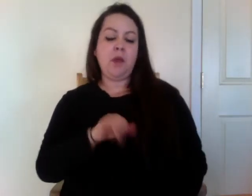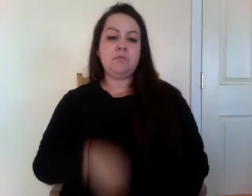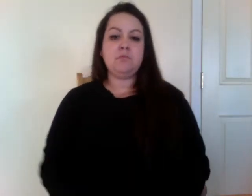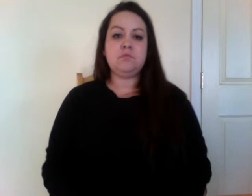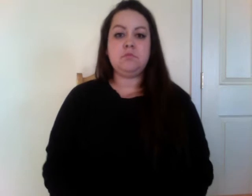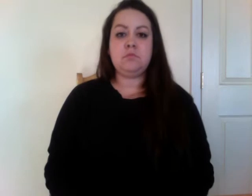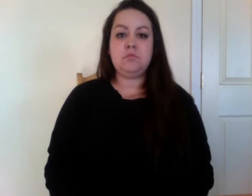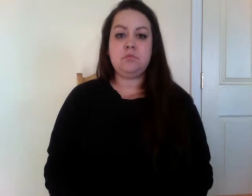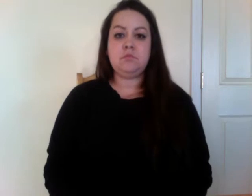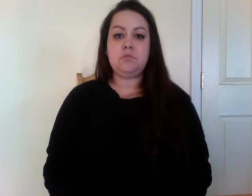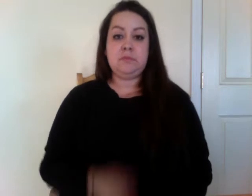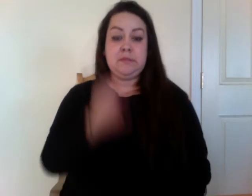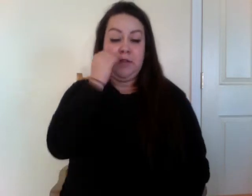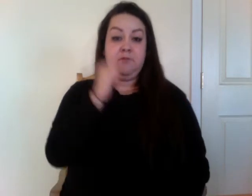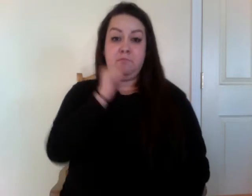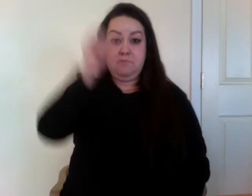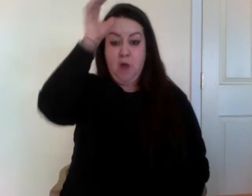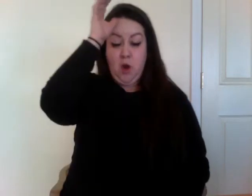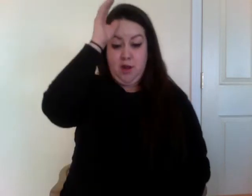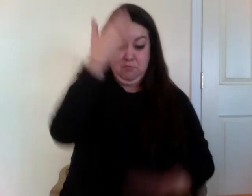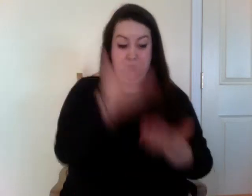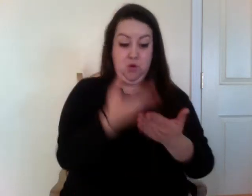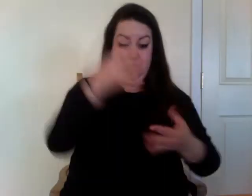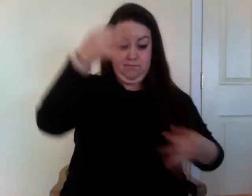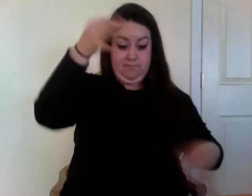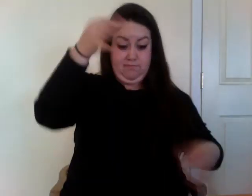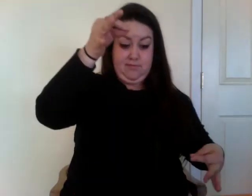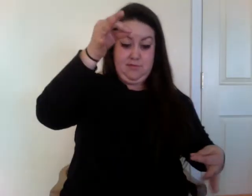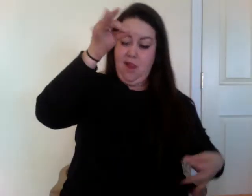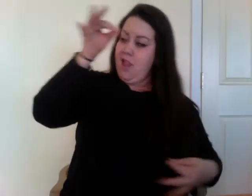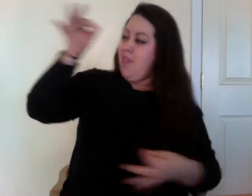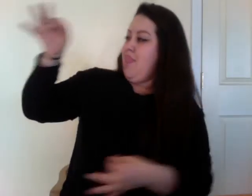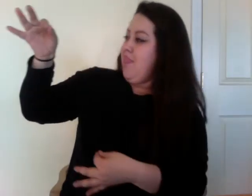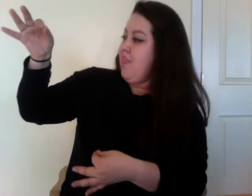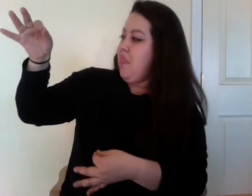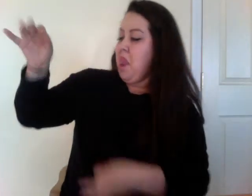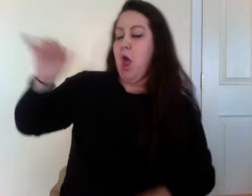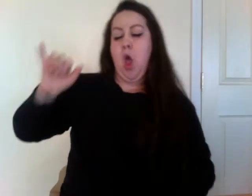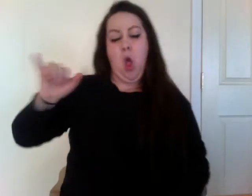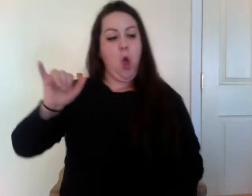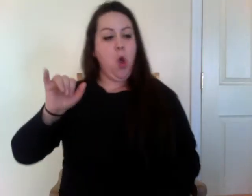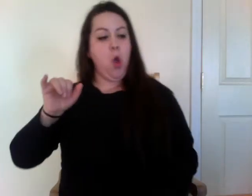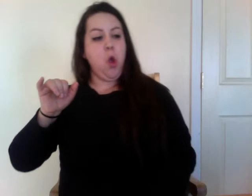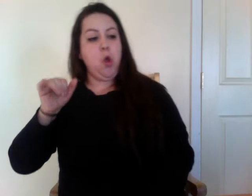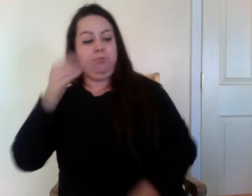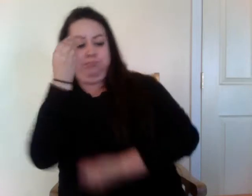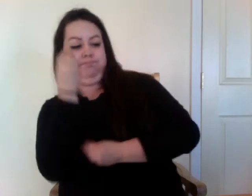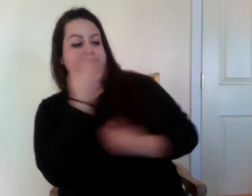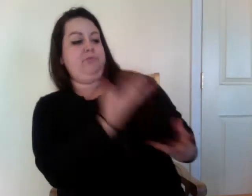can bring in that documentation, the institution may share information from the education record with that